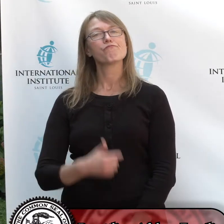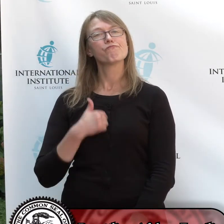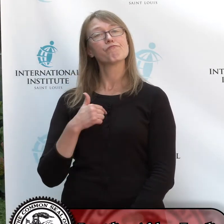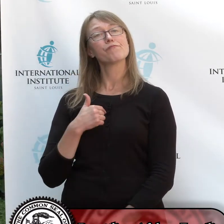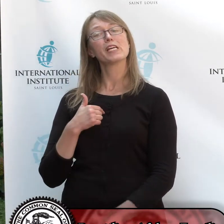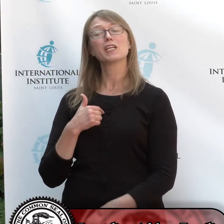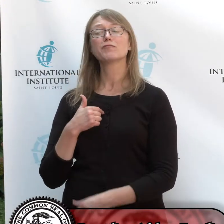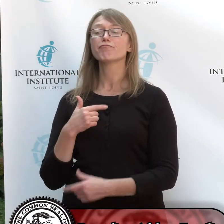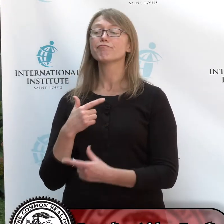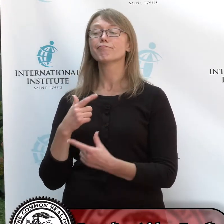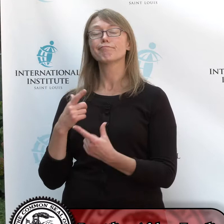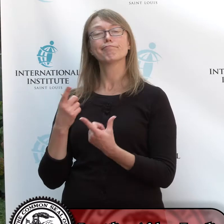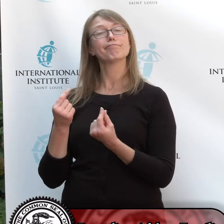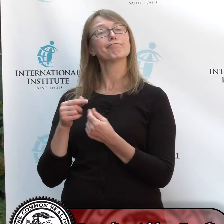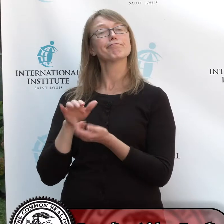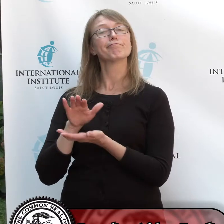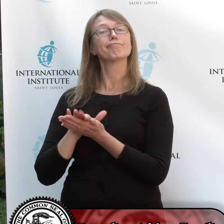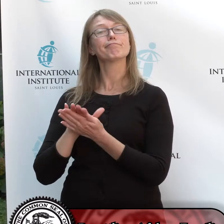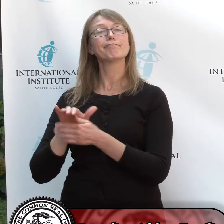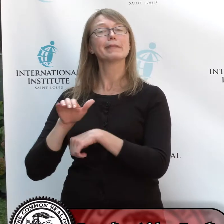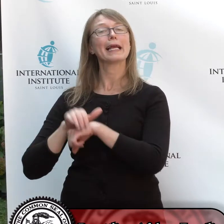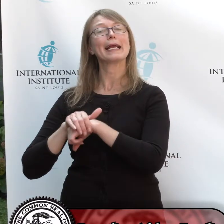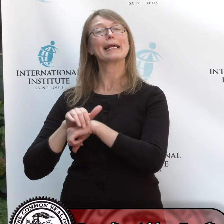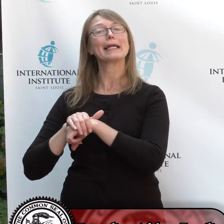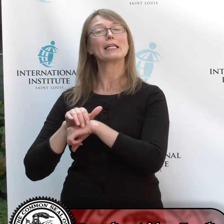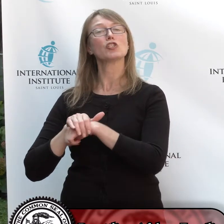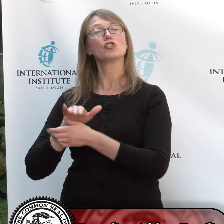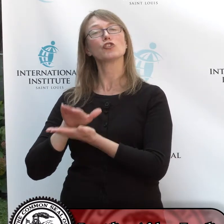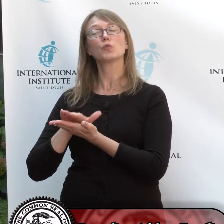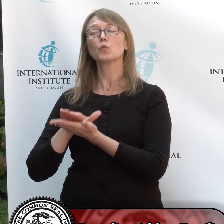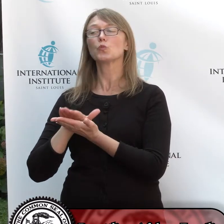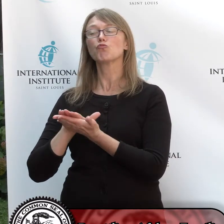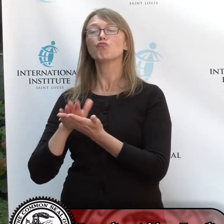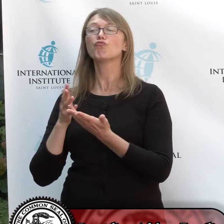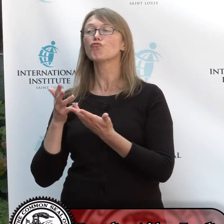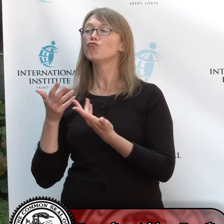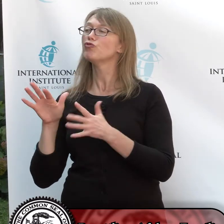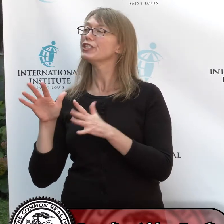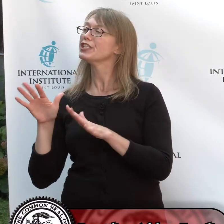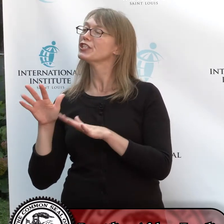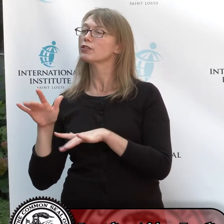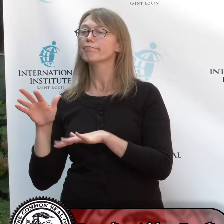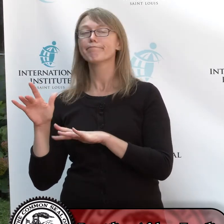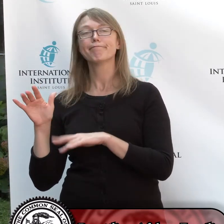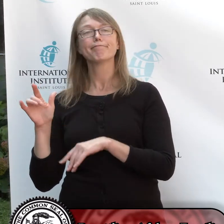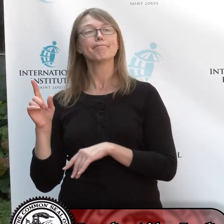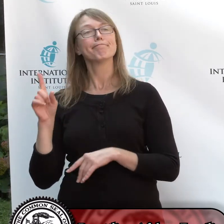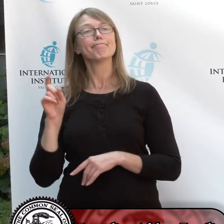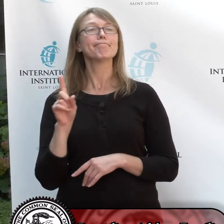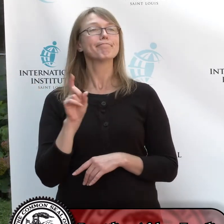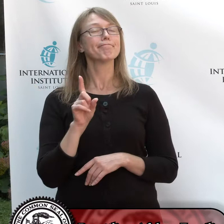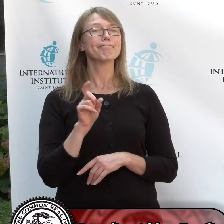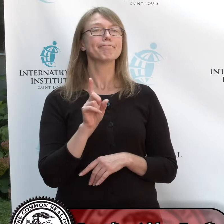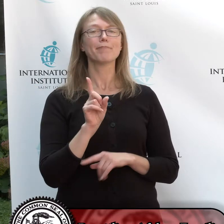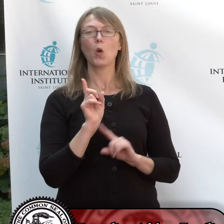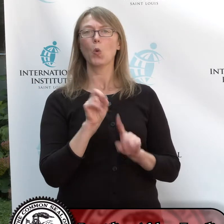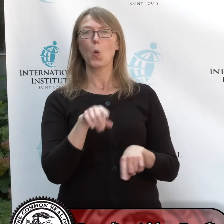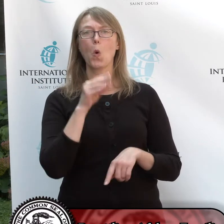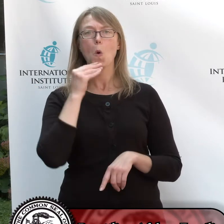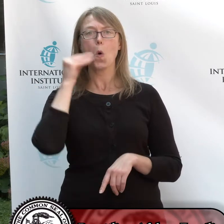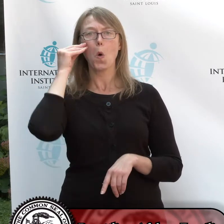English academy in the way to home, when I